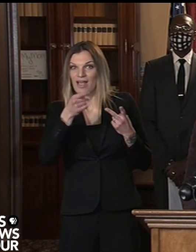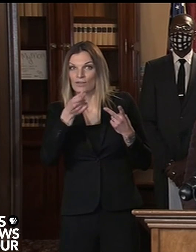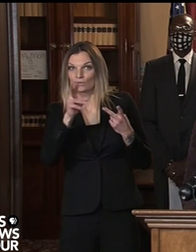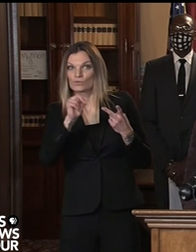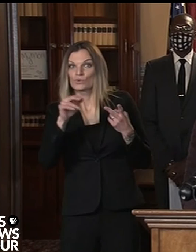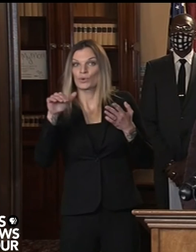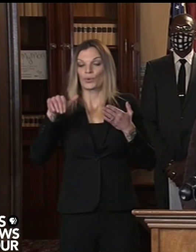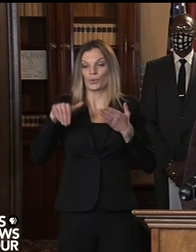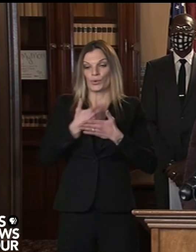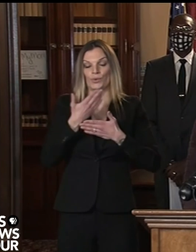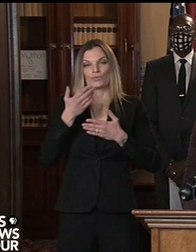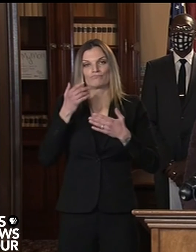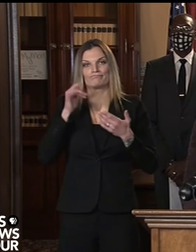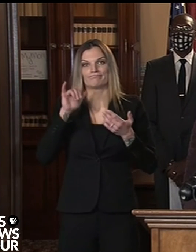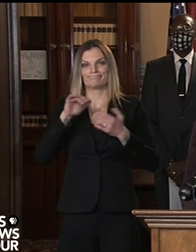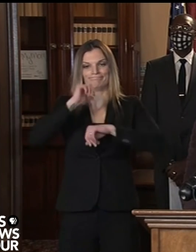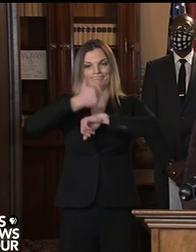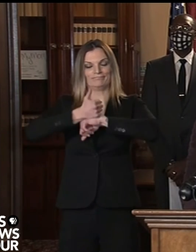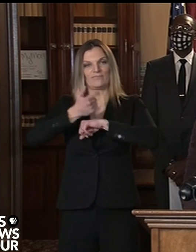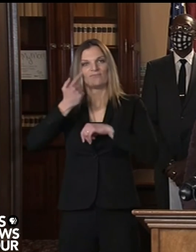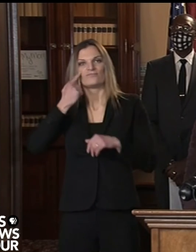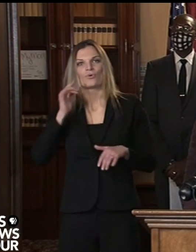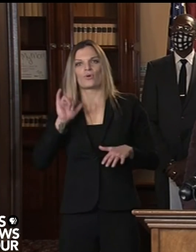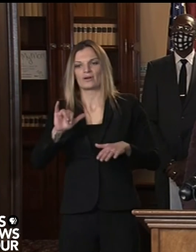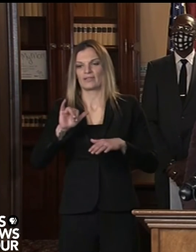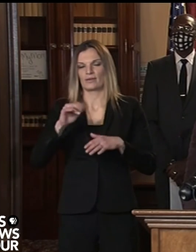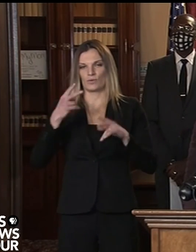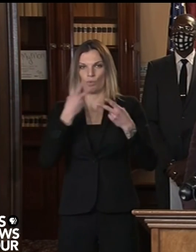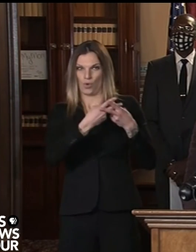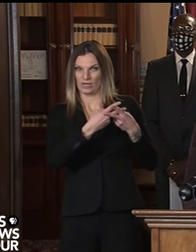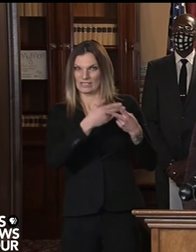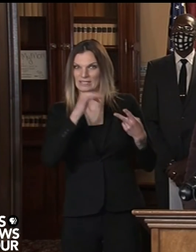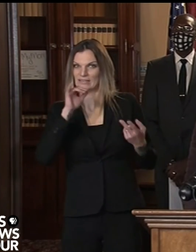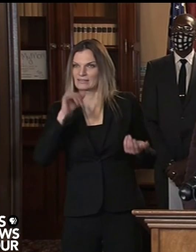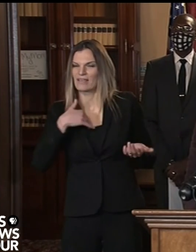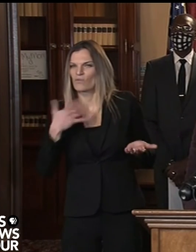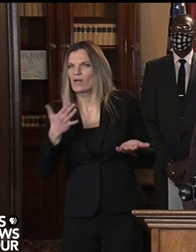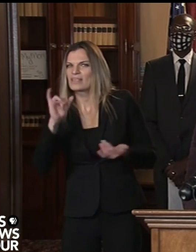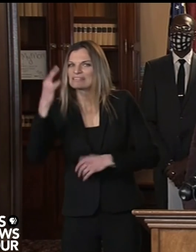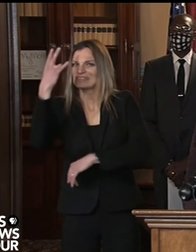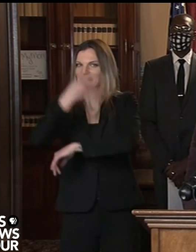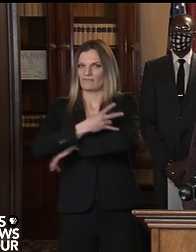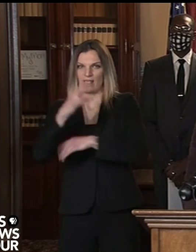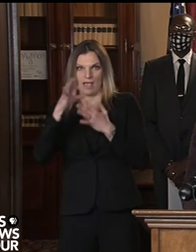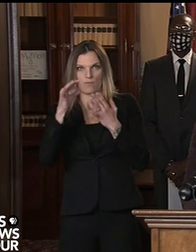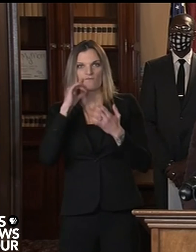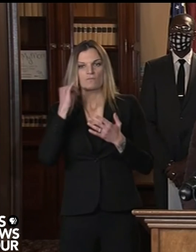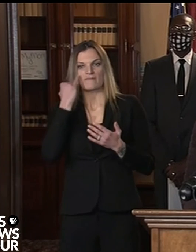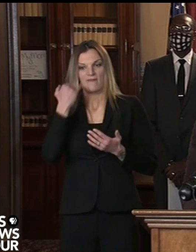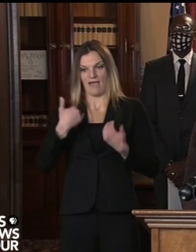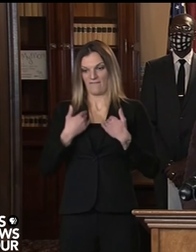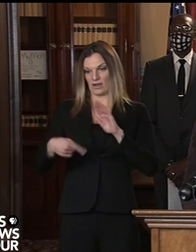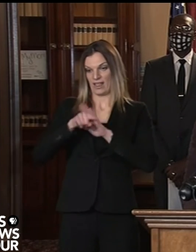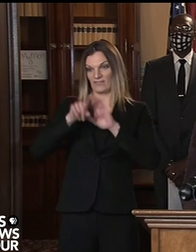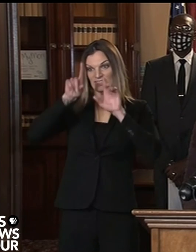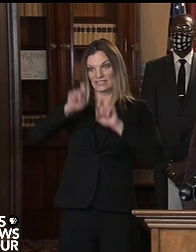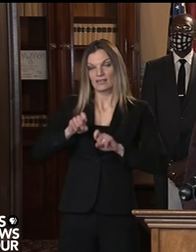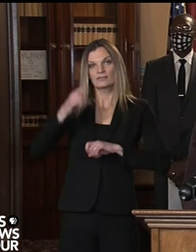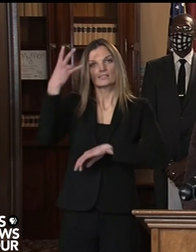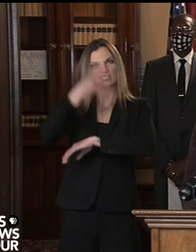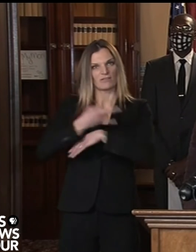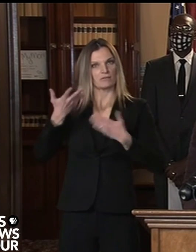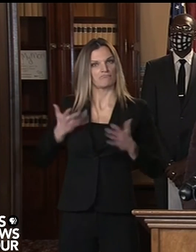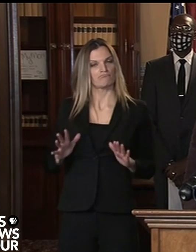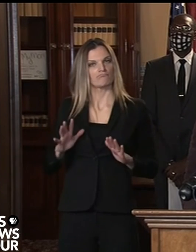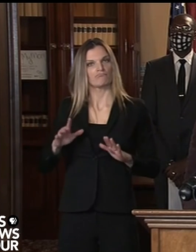quarantine guidelines also include a 7-day option with a negative test, and I wanted to see if Michigan is echoing